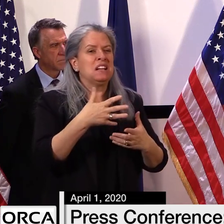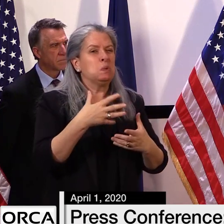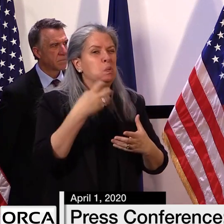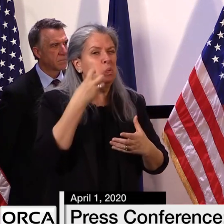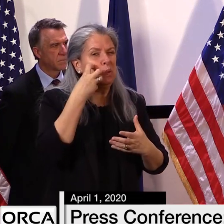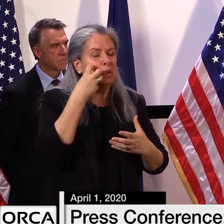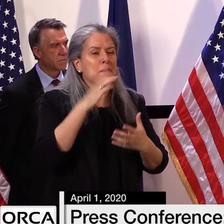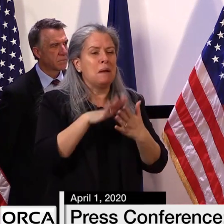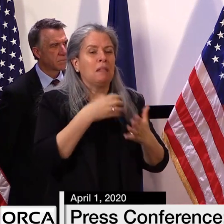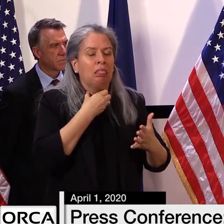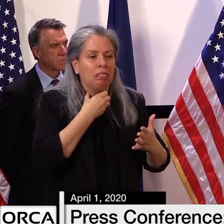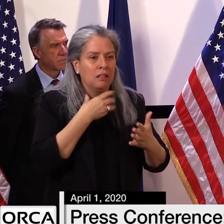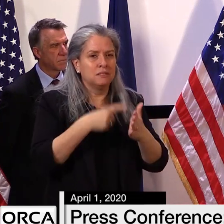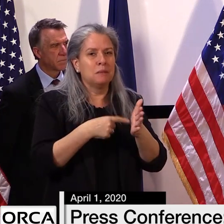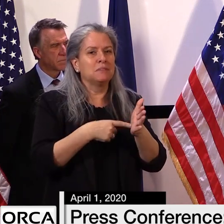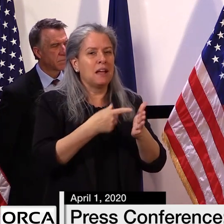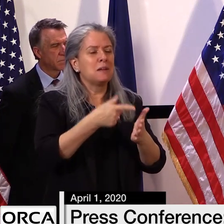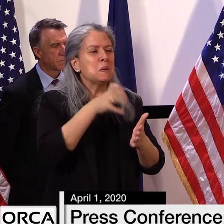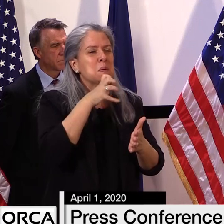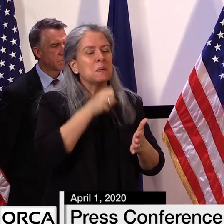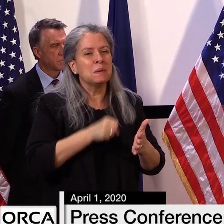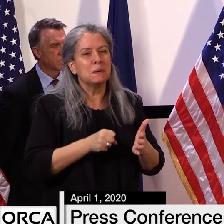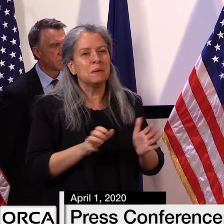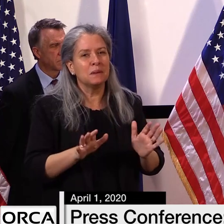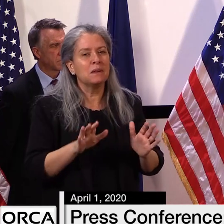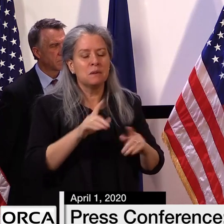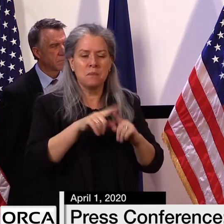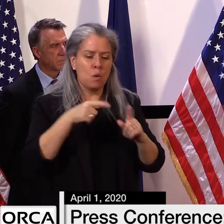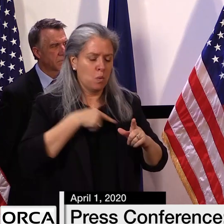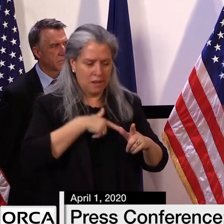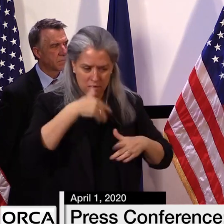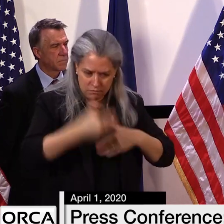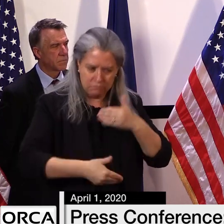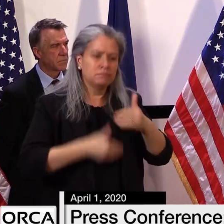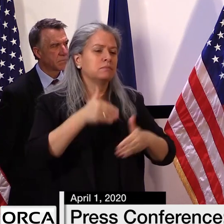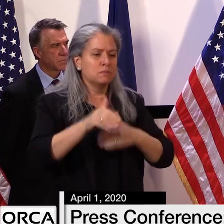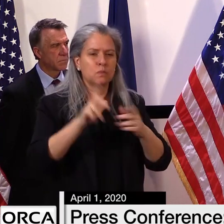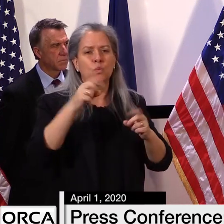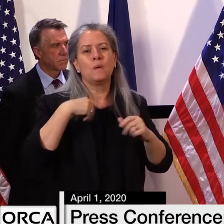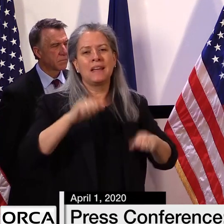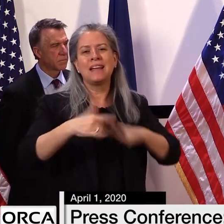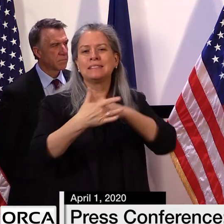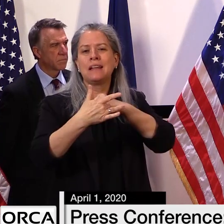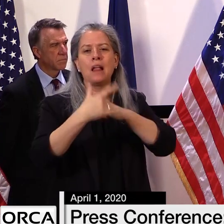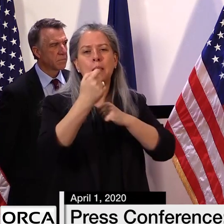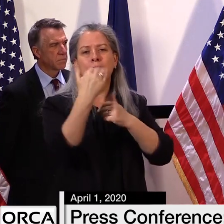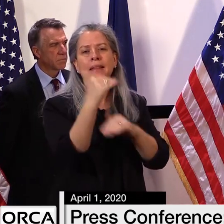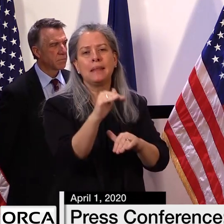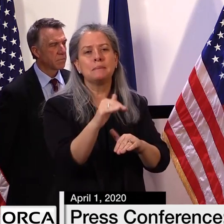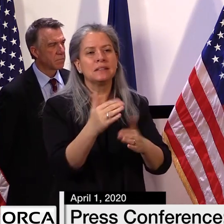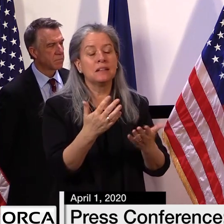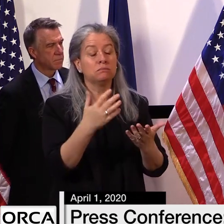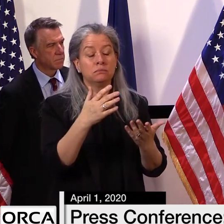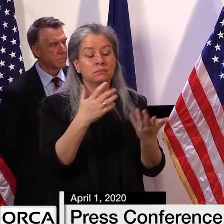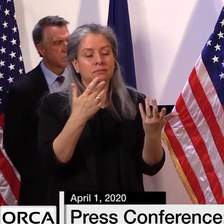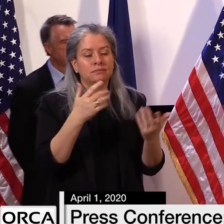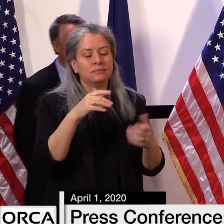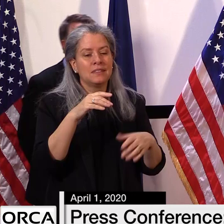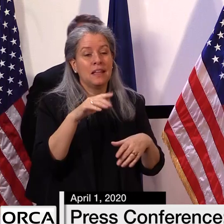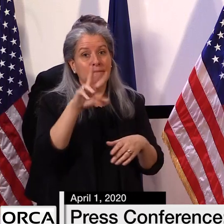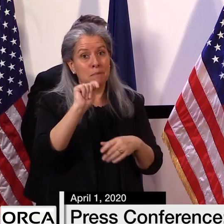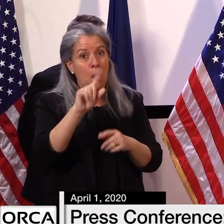know that we are doing everything we can with the limitations of the technology that we have. And that's not unique to us. That